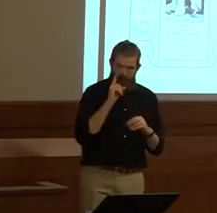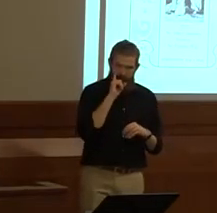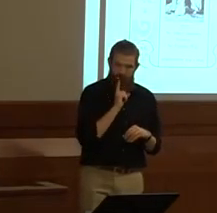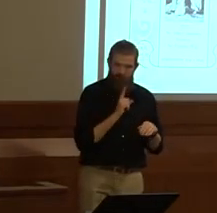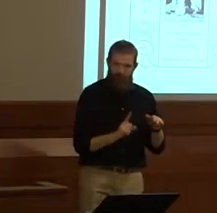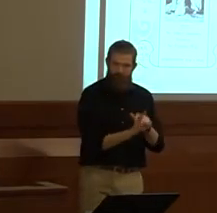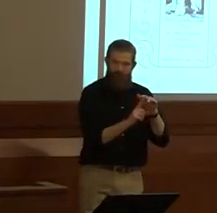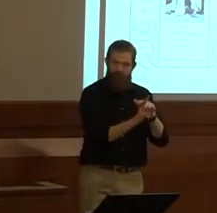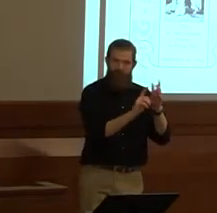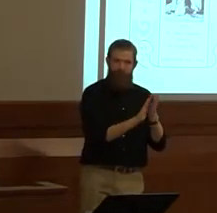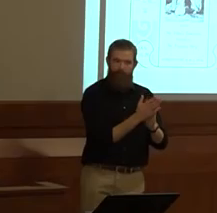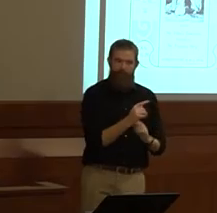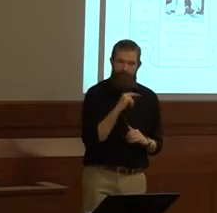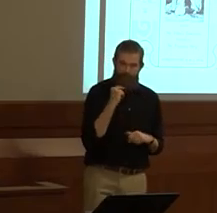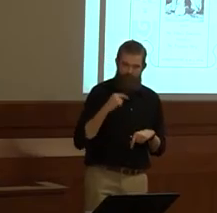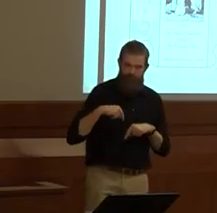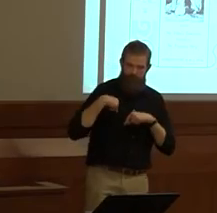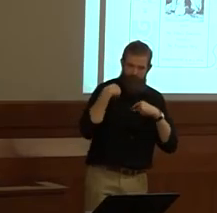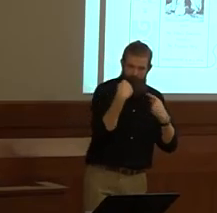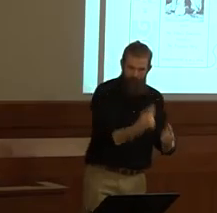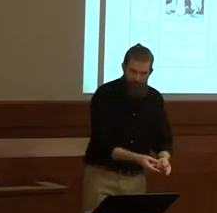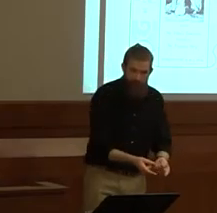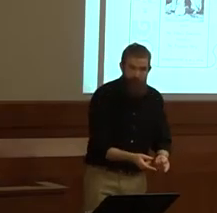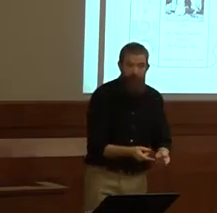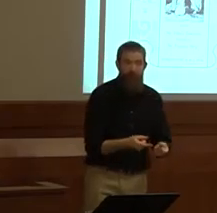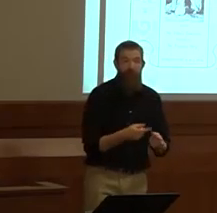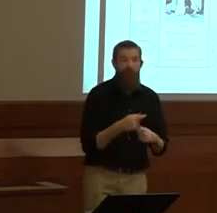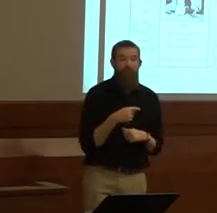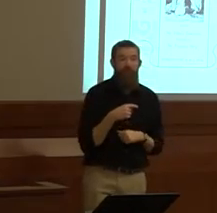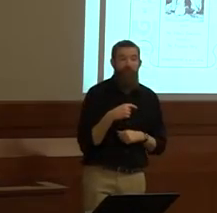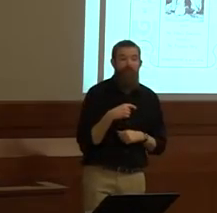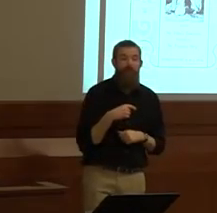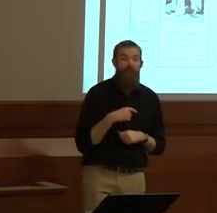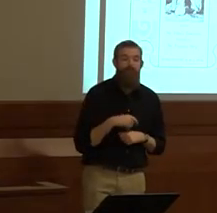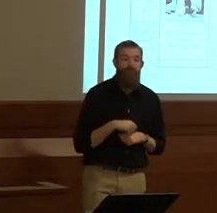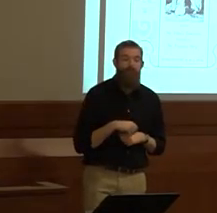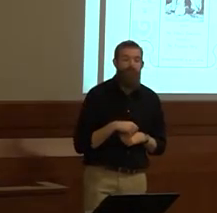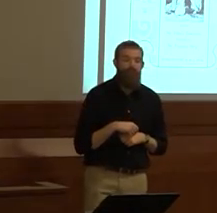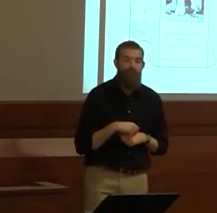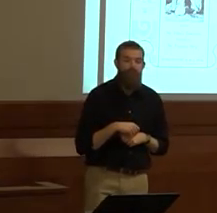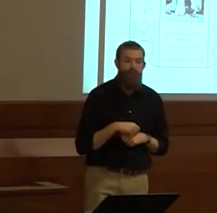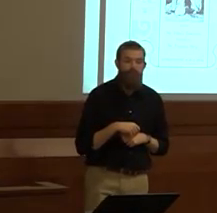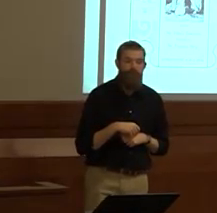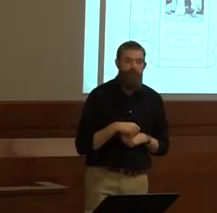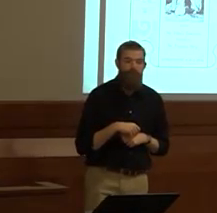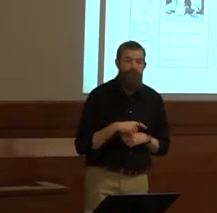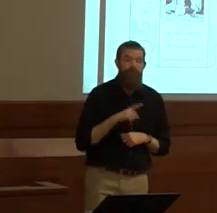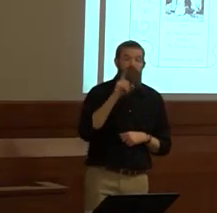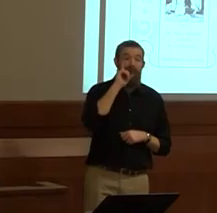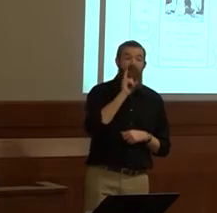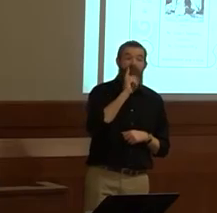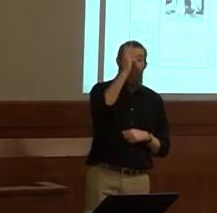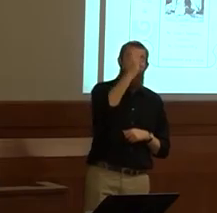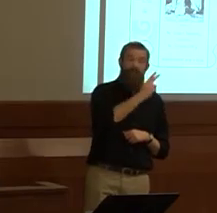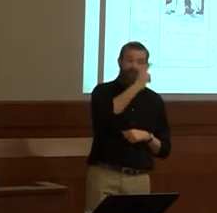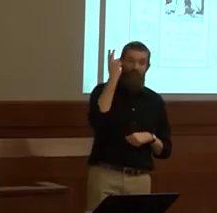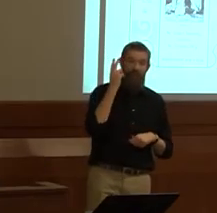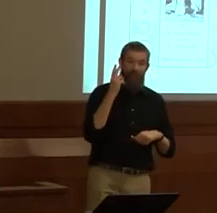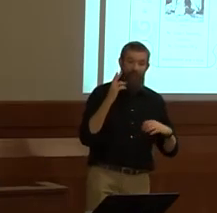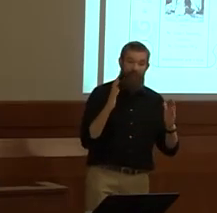Charles La Fonta, what do you think is the legacy that the deaf Catholic community has to offer to the